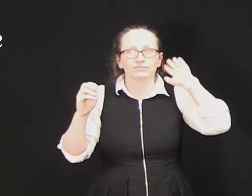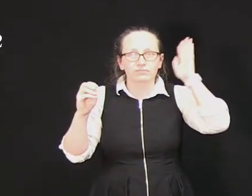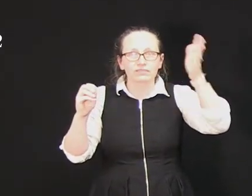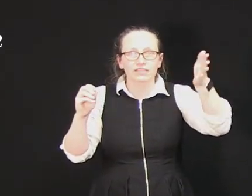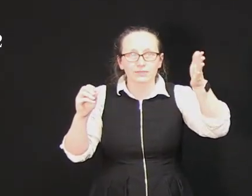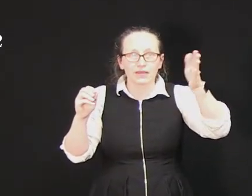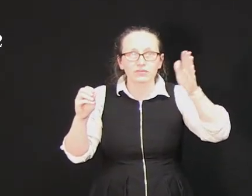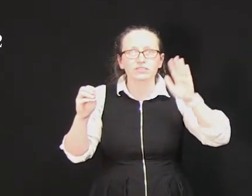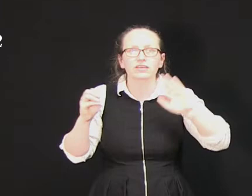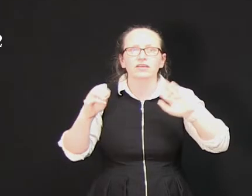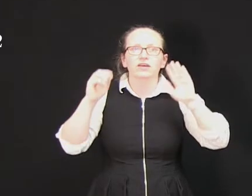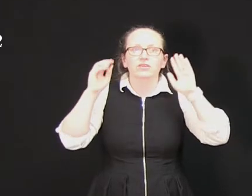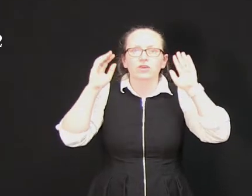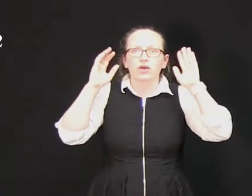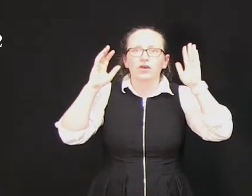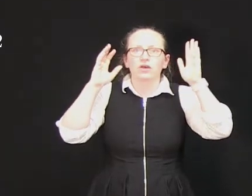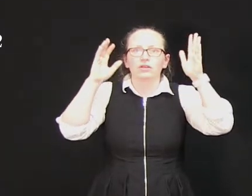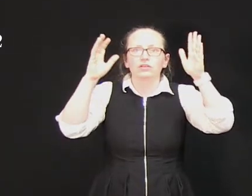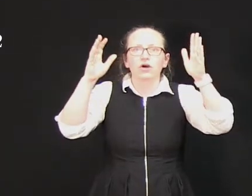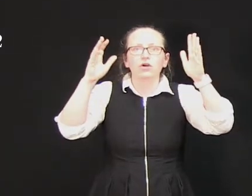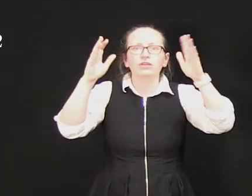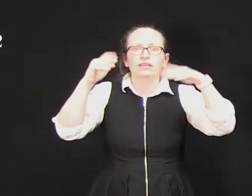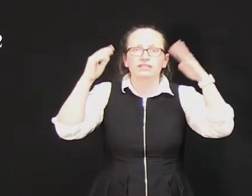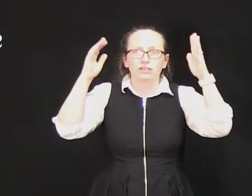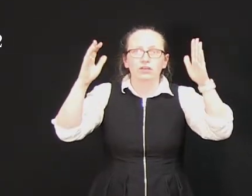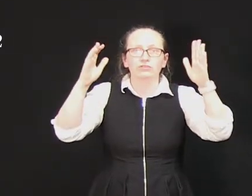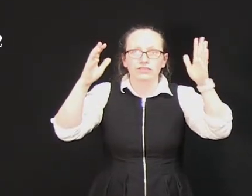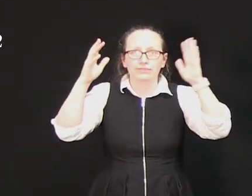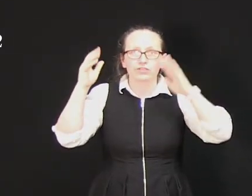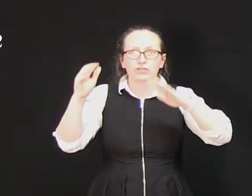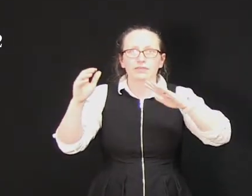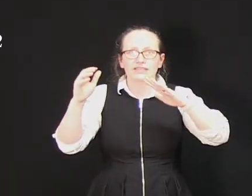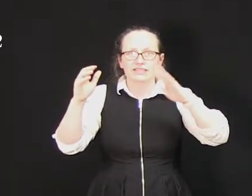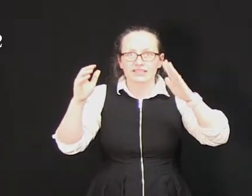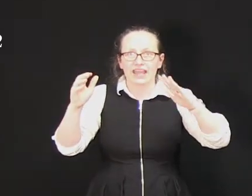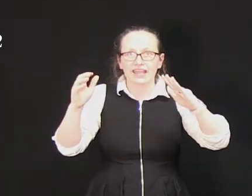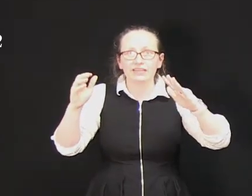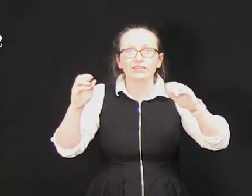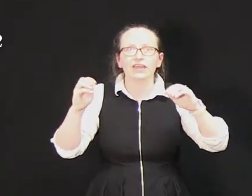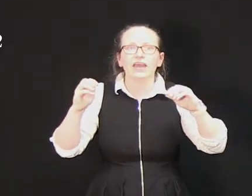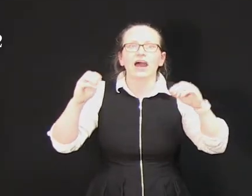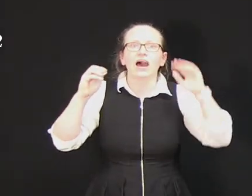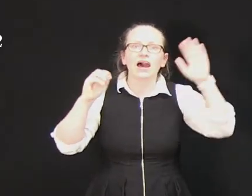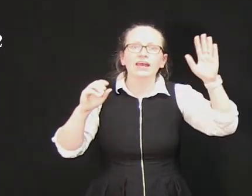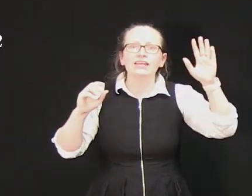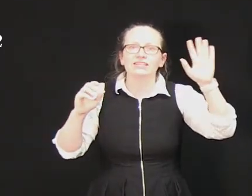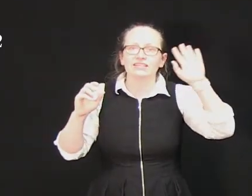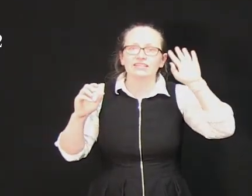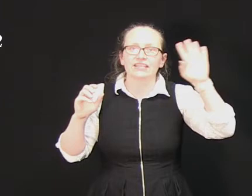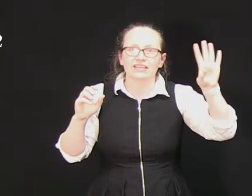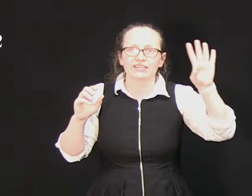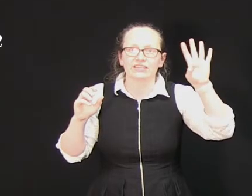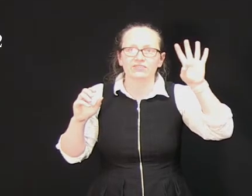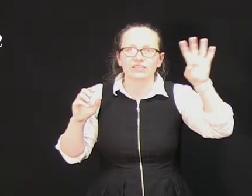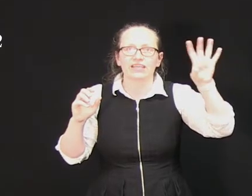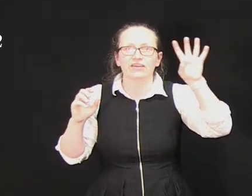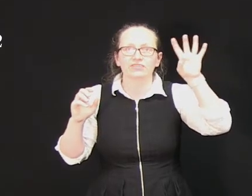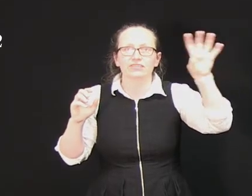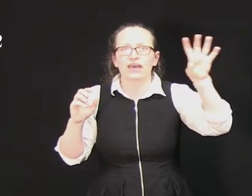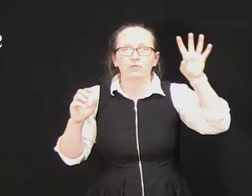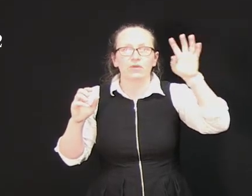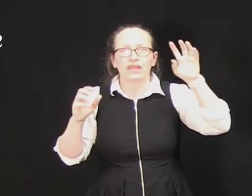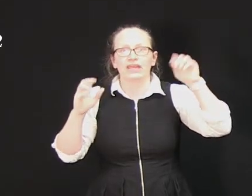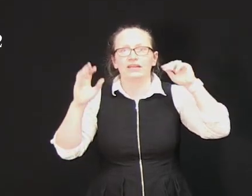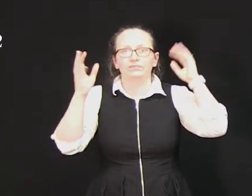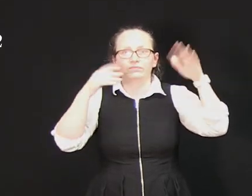in decibels. The log is a logarithm to the base 10. I is the intensity of the